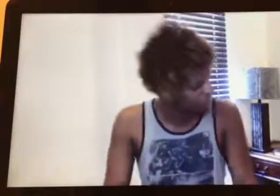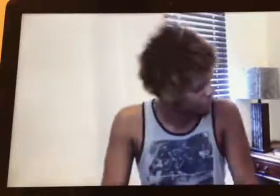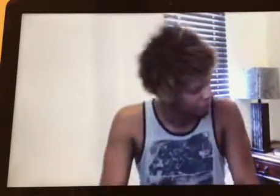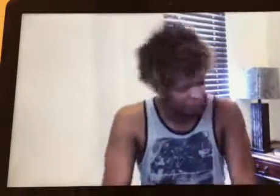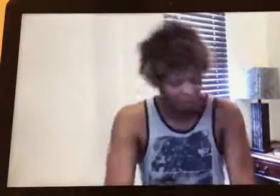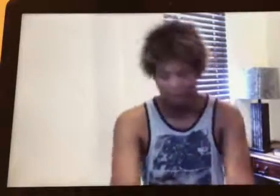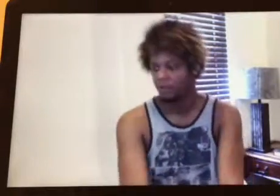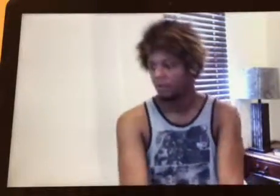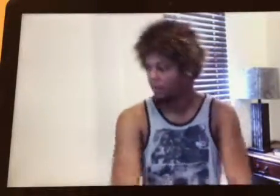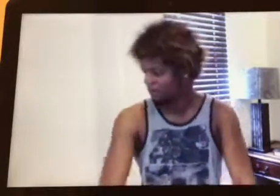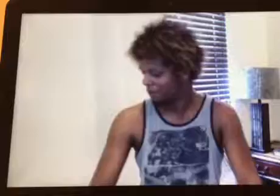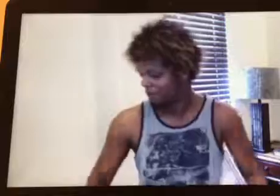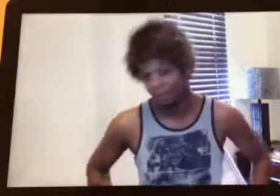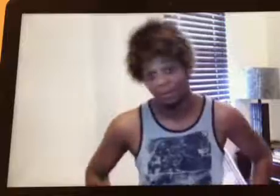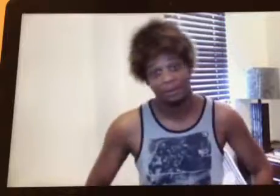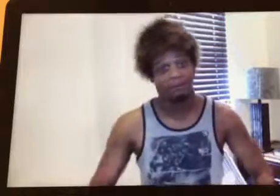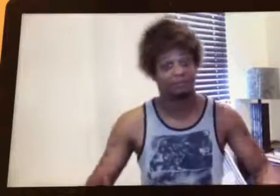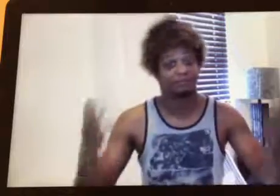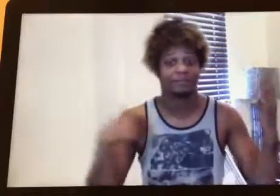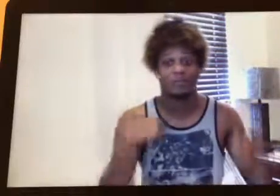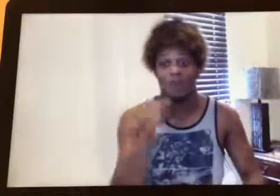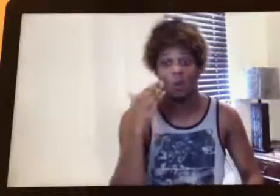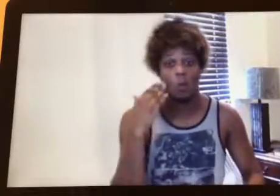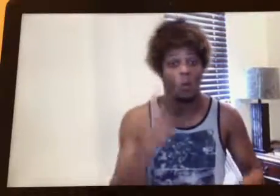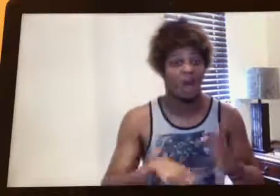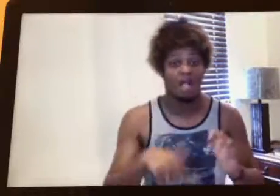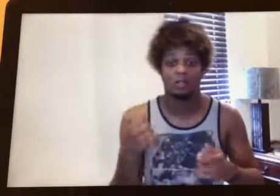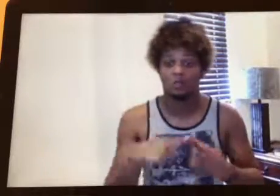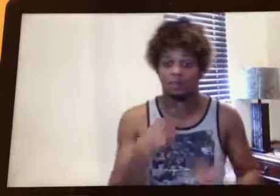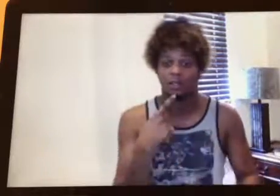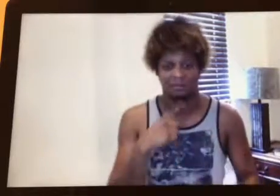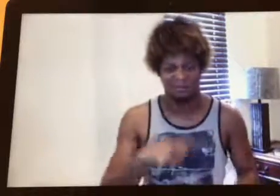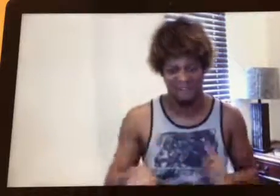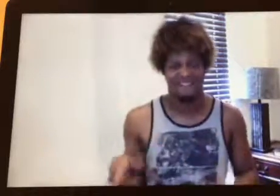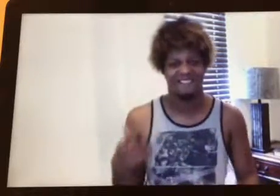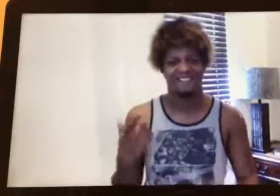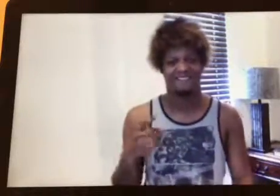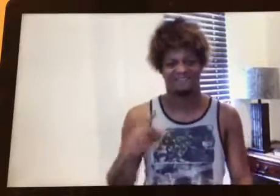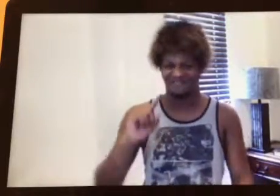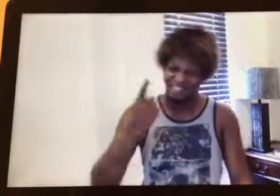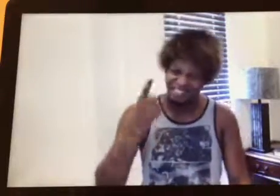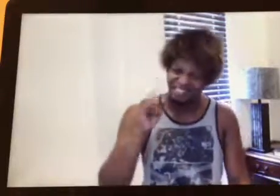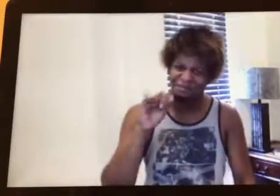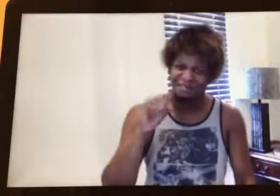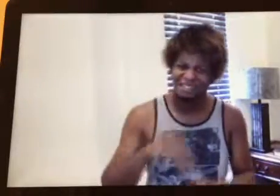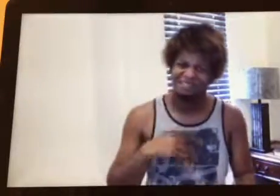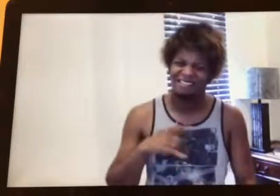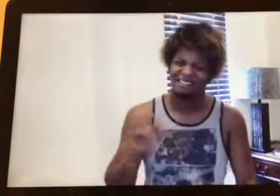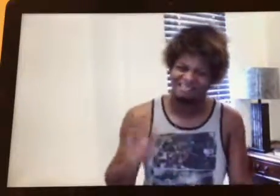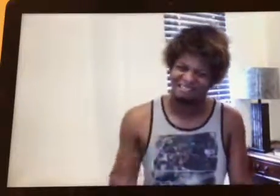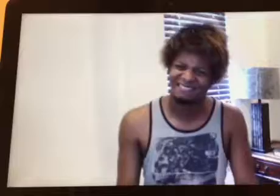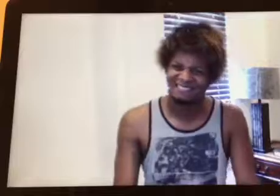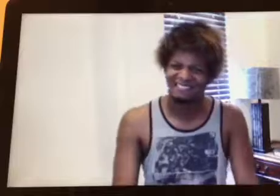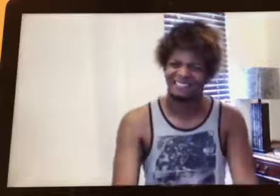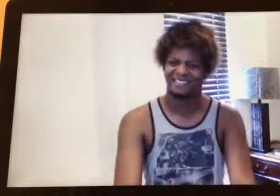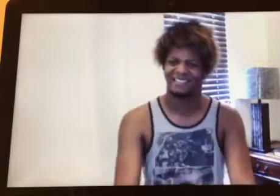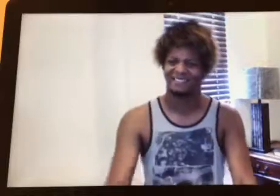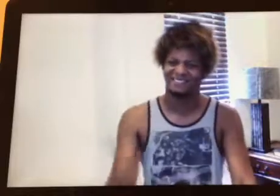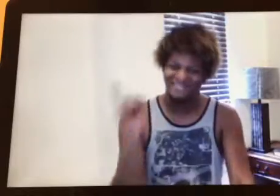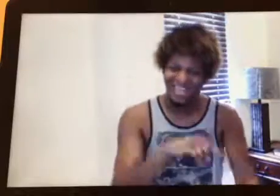see what brings us with that appointment. I don't really know what else to say right now, but